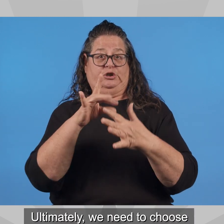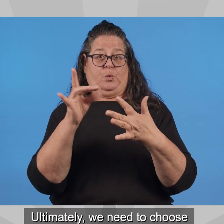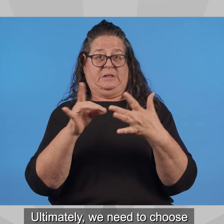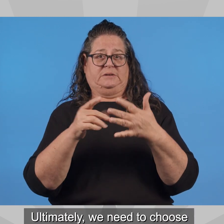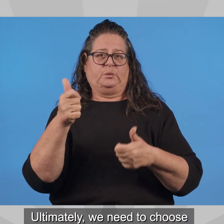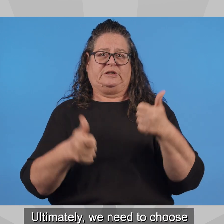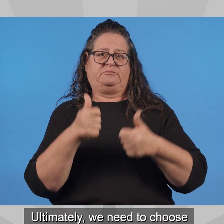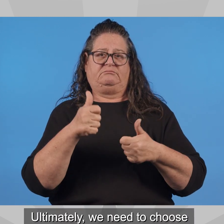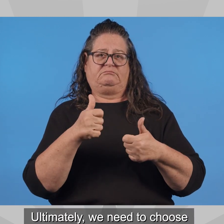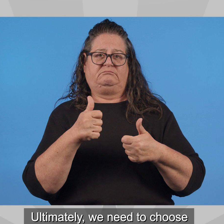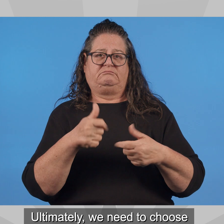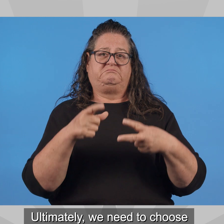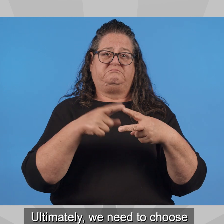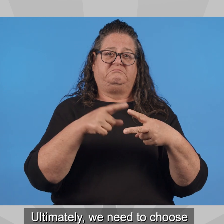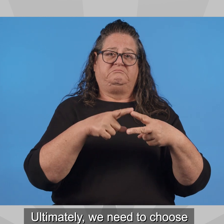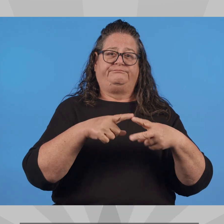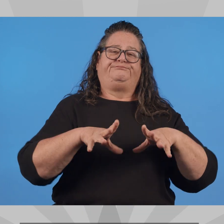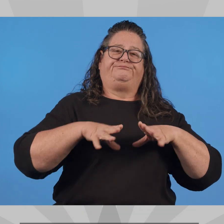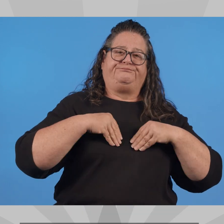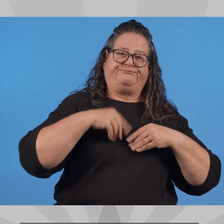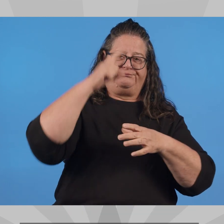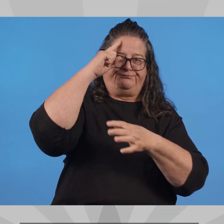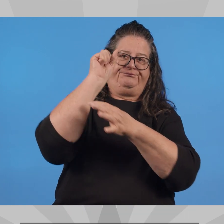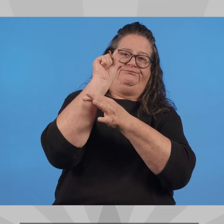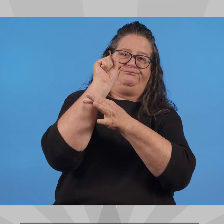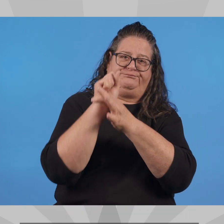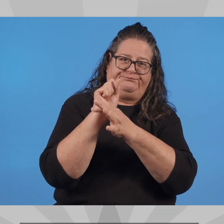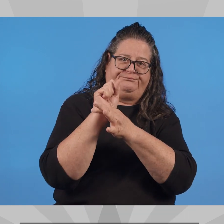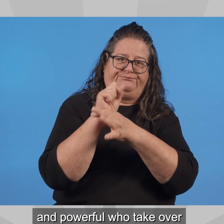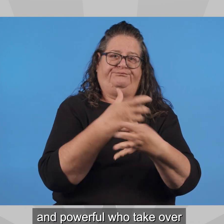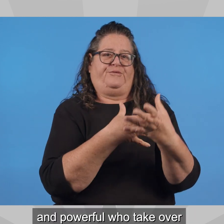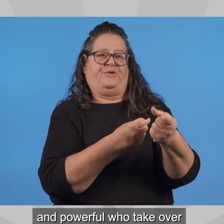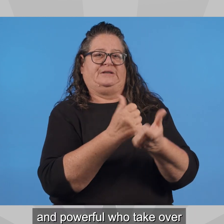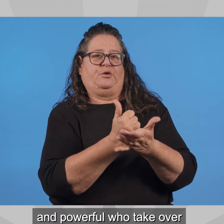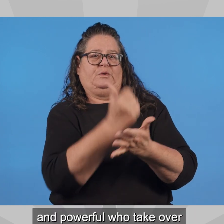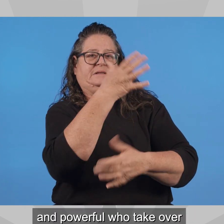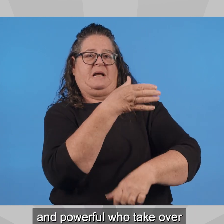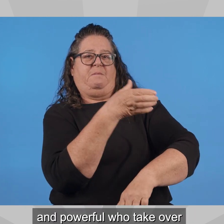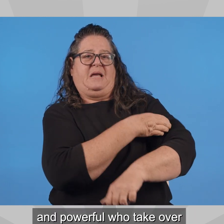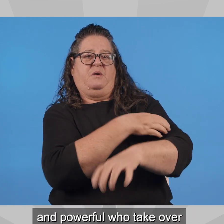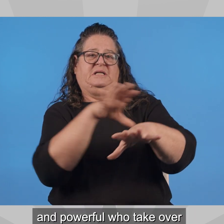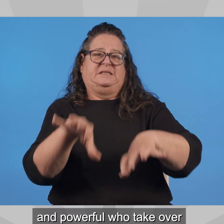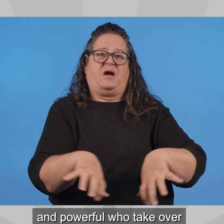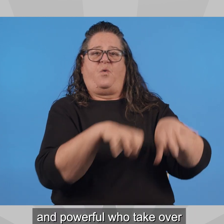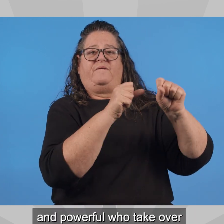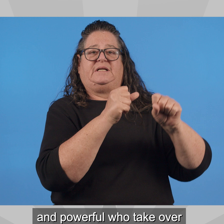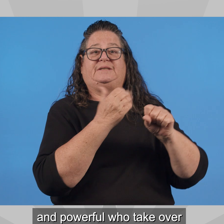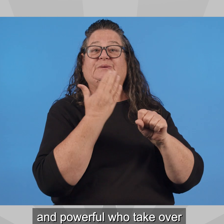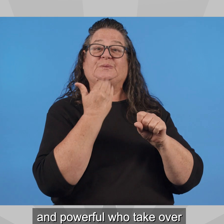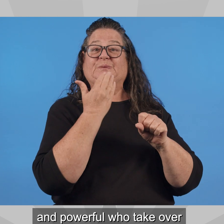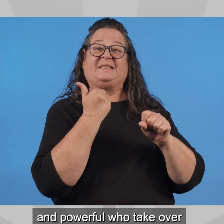Ultimately, we need to choose whether we will bury our heads in the sand and trust that the rich and powerful who take over will